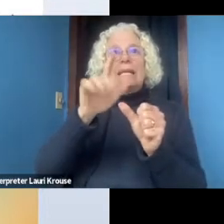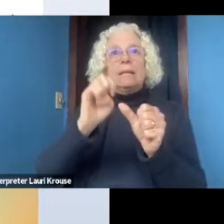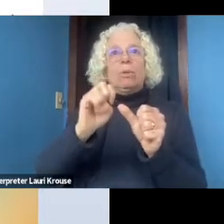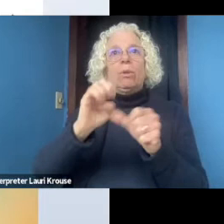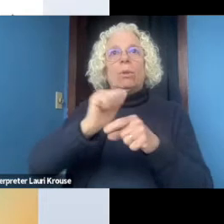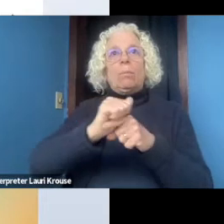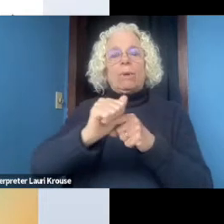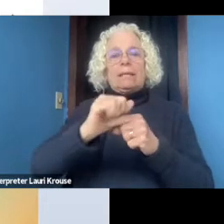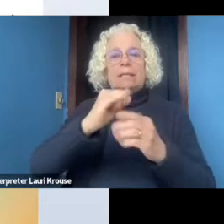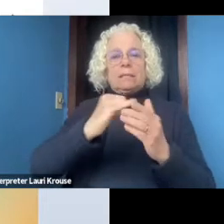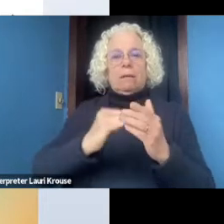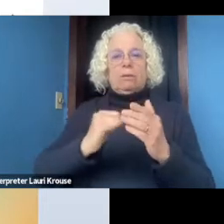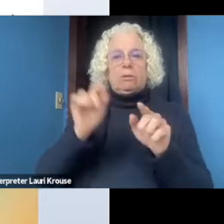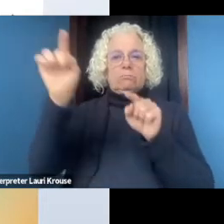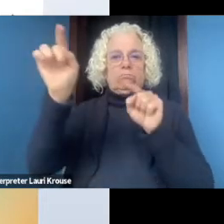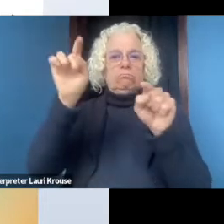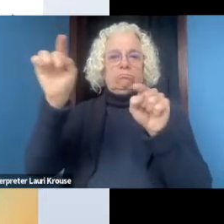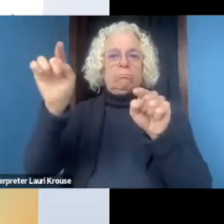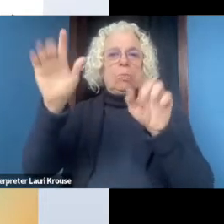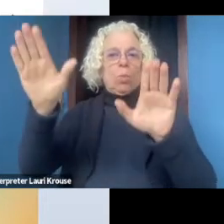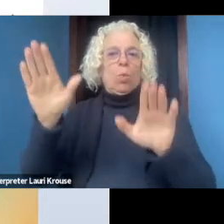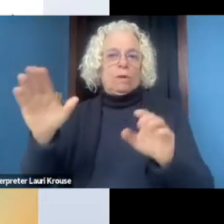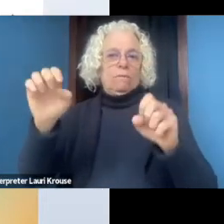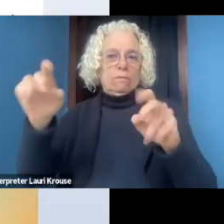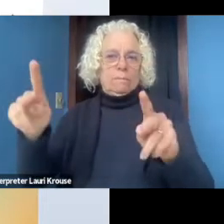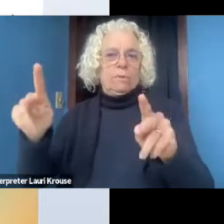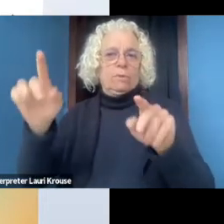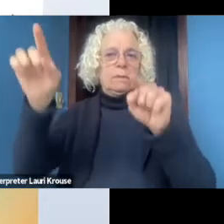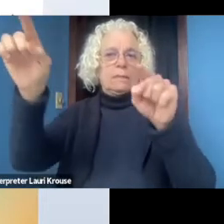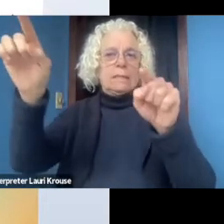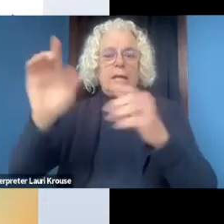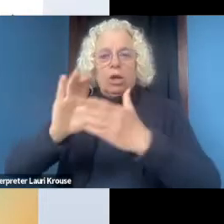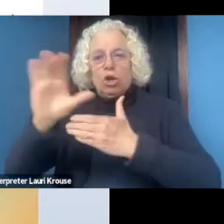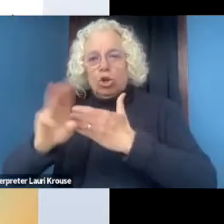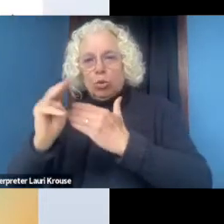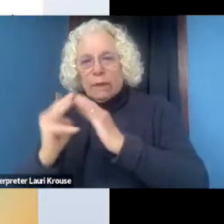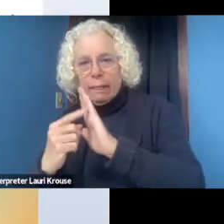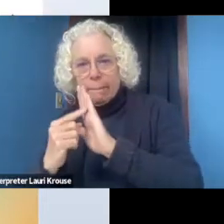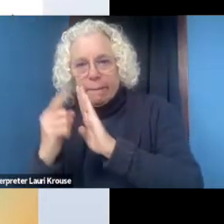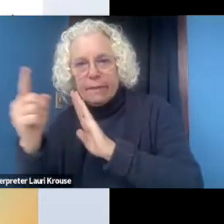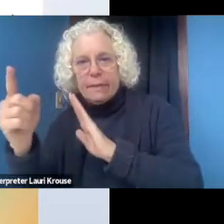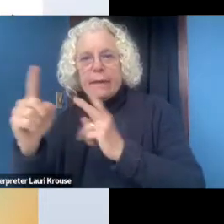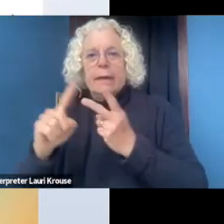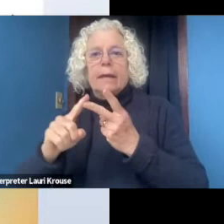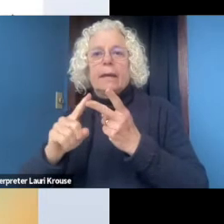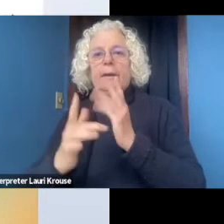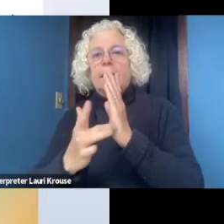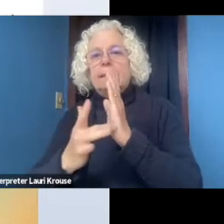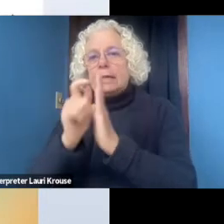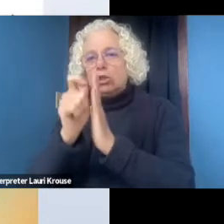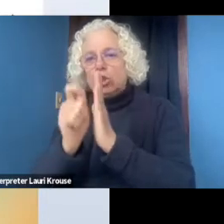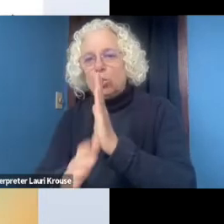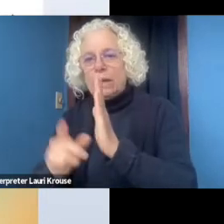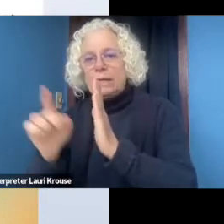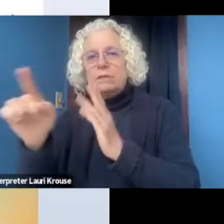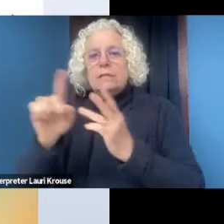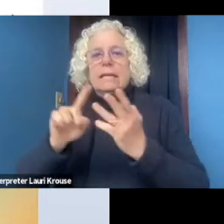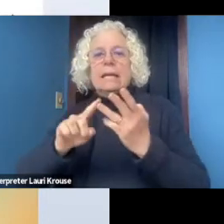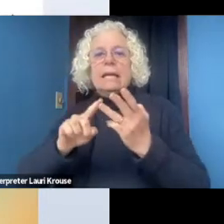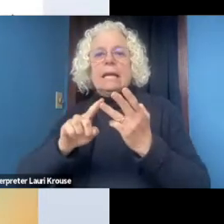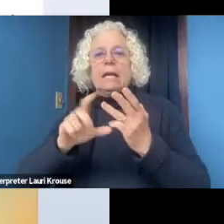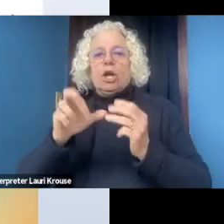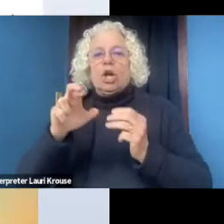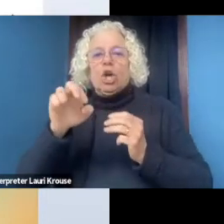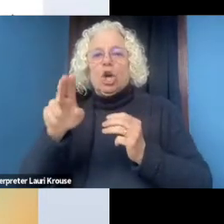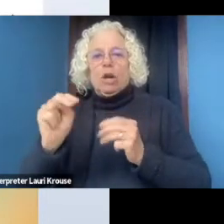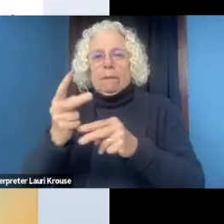practices, with things from curriculum to technical writers, carbon